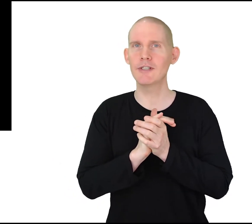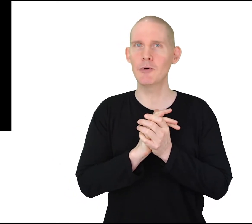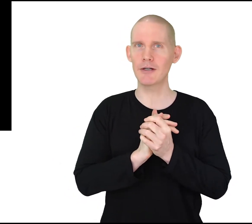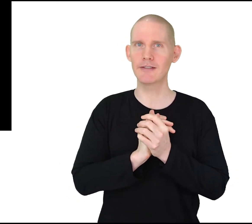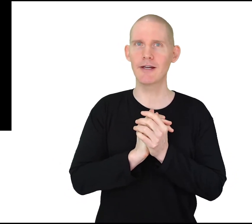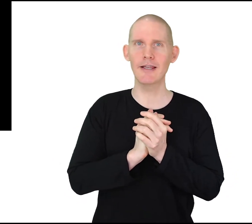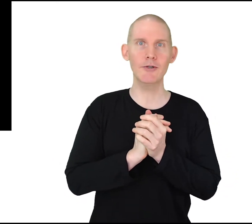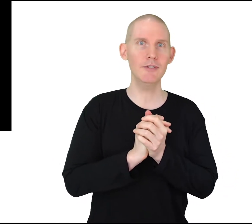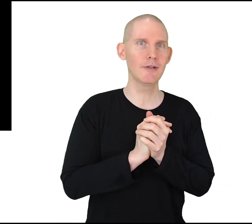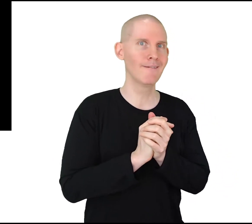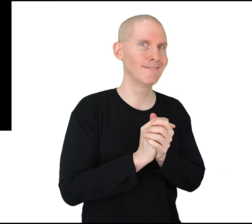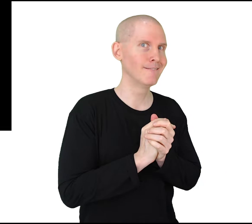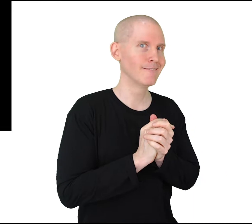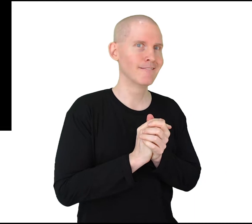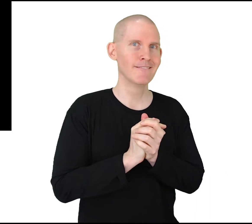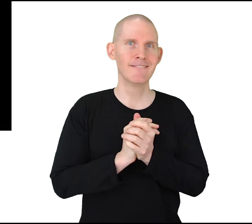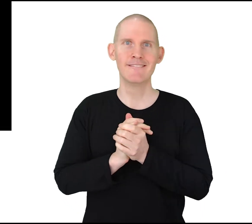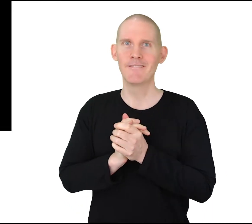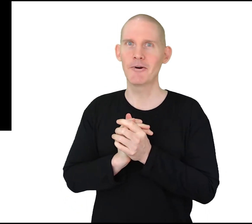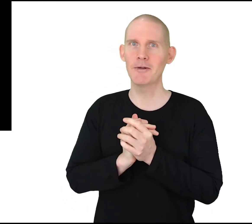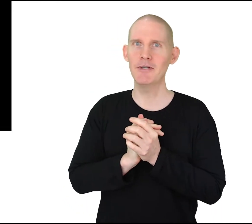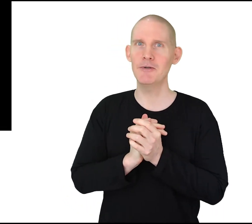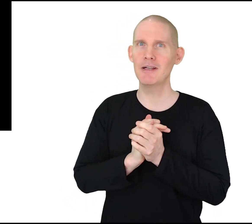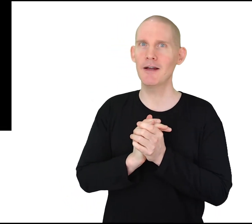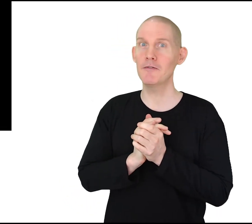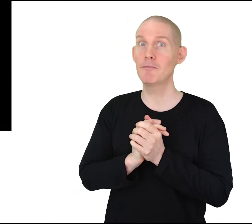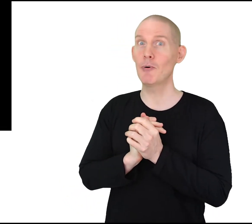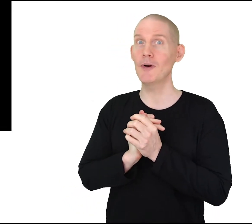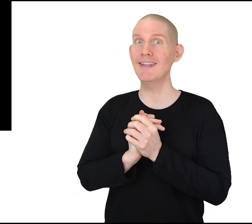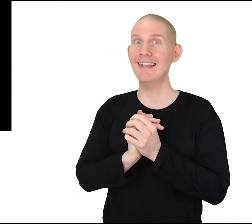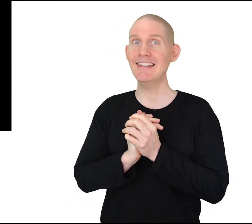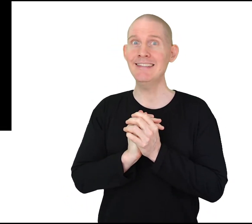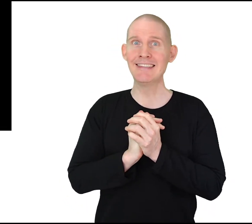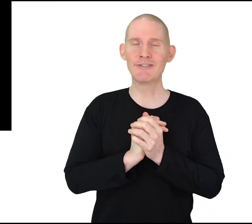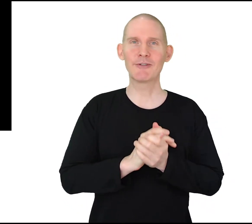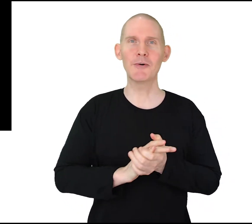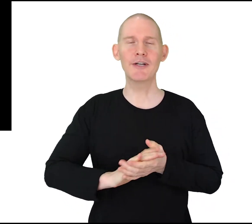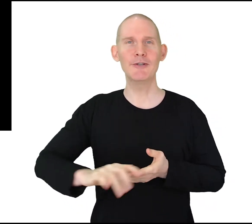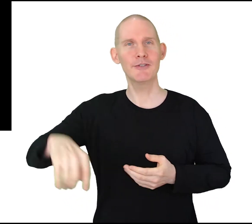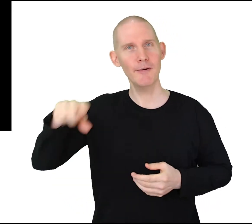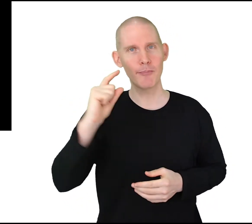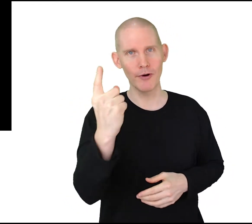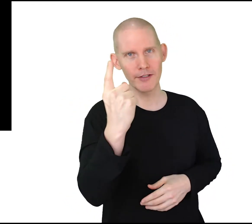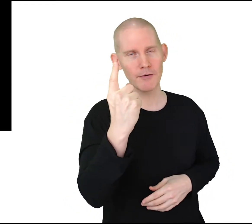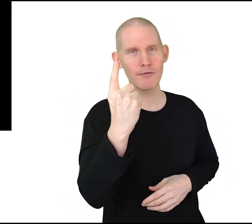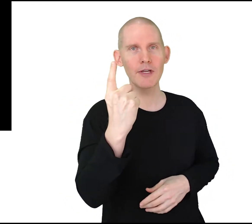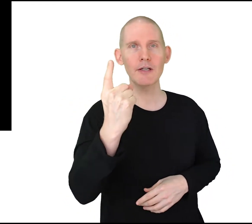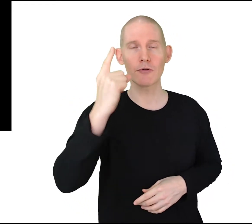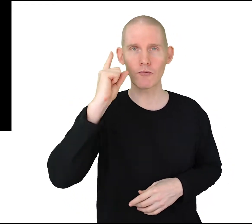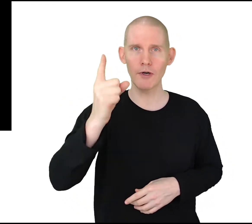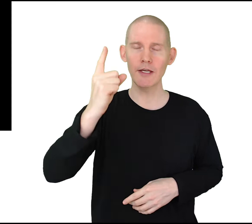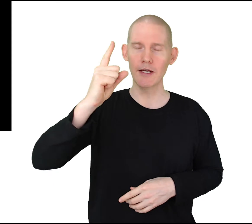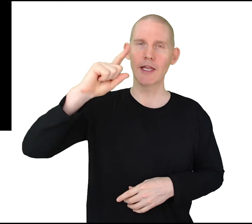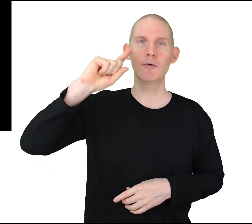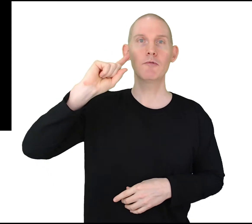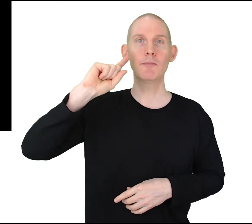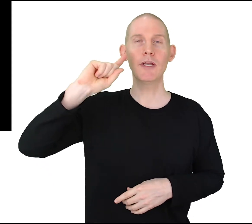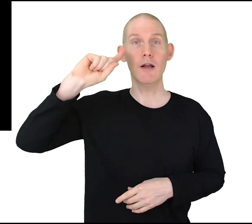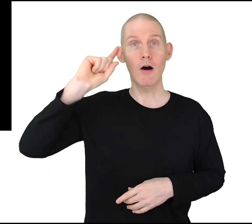American Sign Language? We're going to be doing a lot of pointing, so we're going to use the pointer finger. Right, let me repeat. All